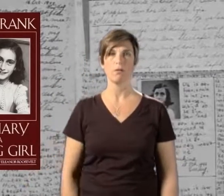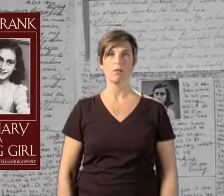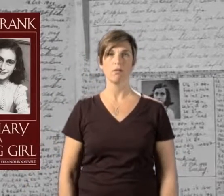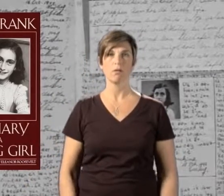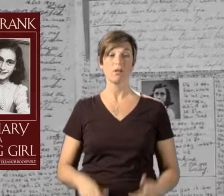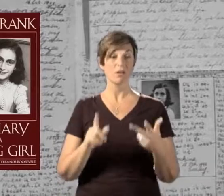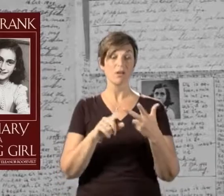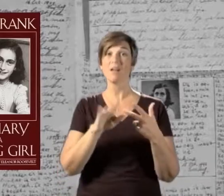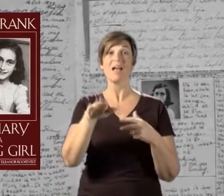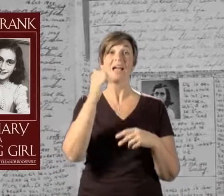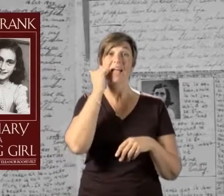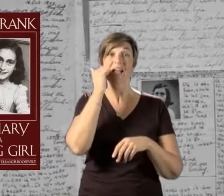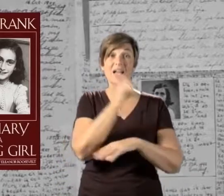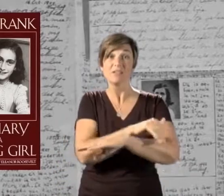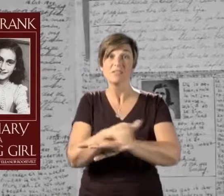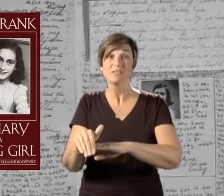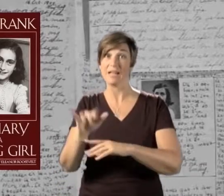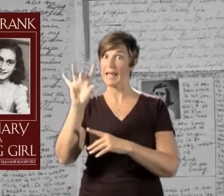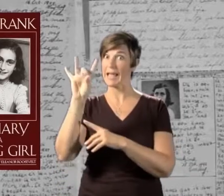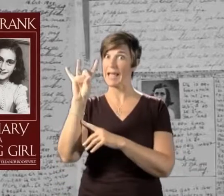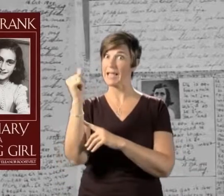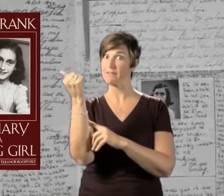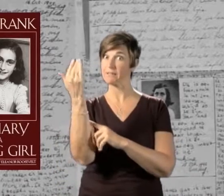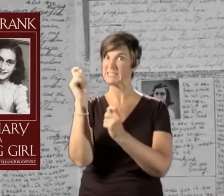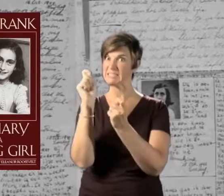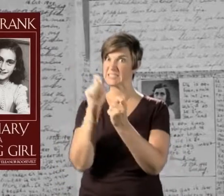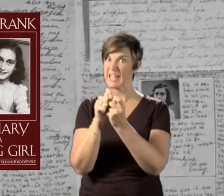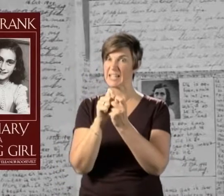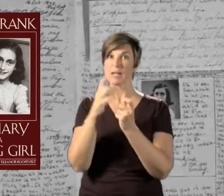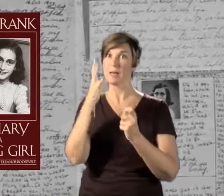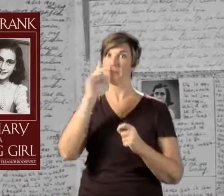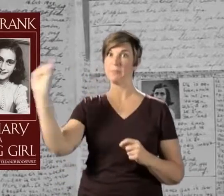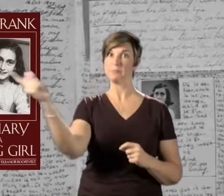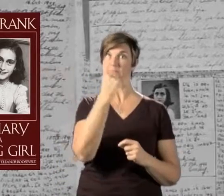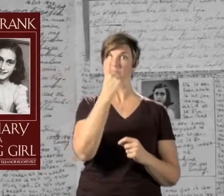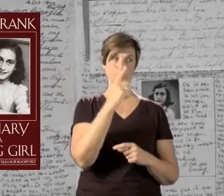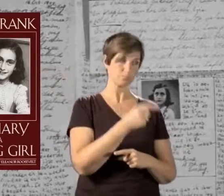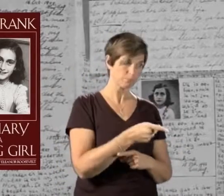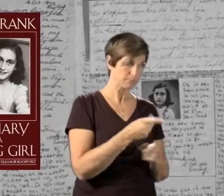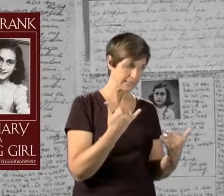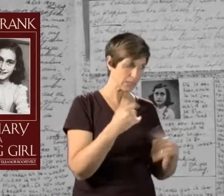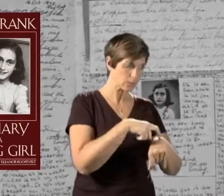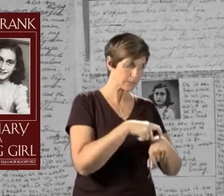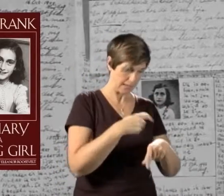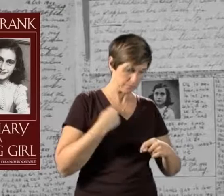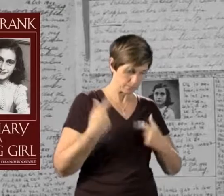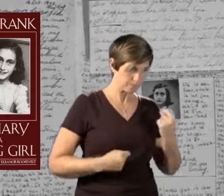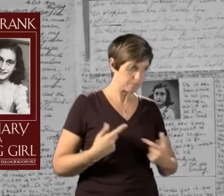Every evening regularly, at 8:15, Mommy asks whether I ought not to start undressing.